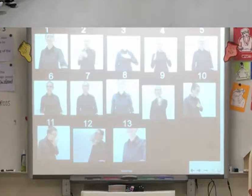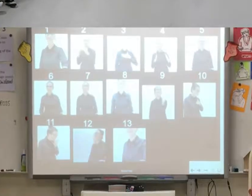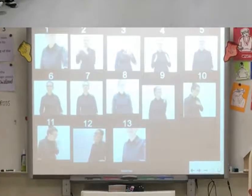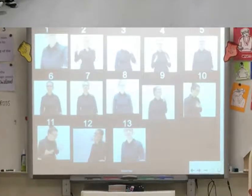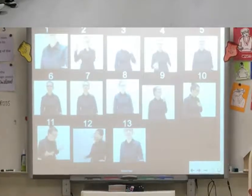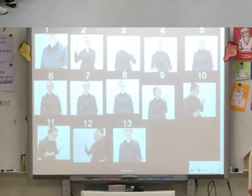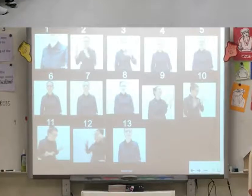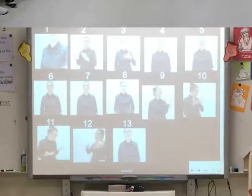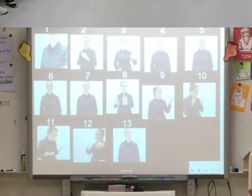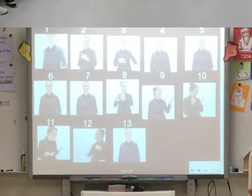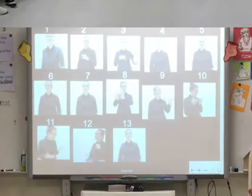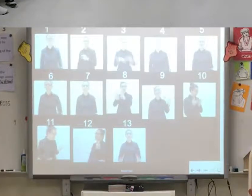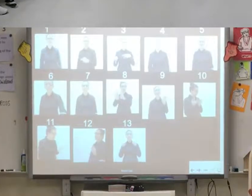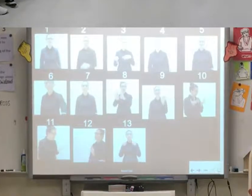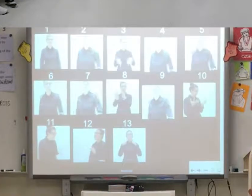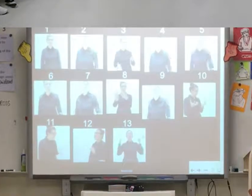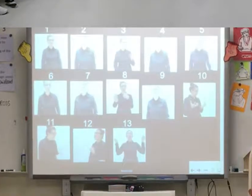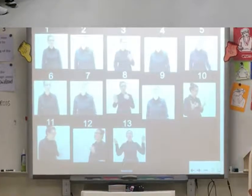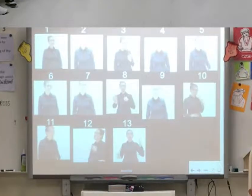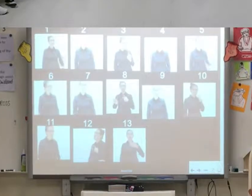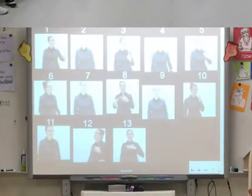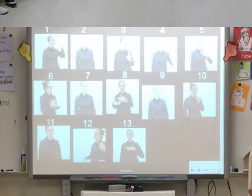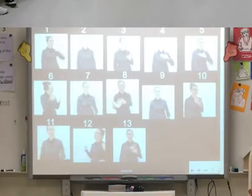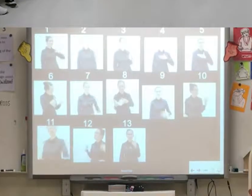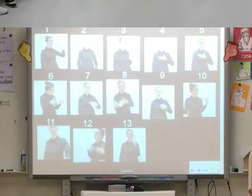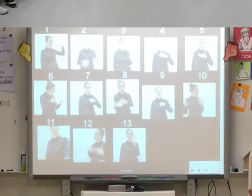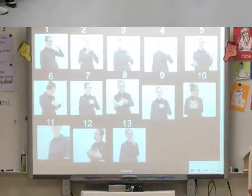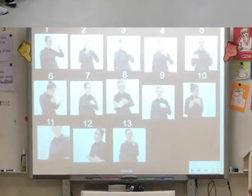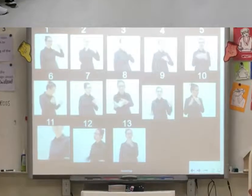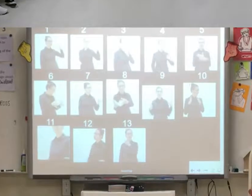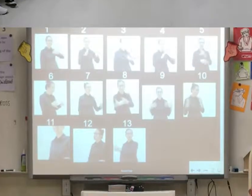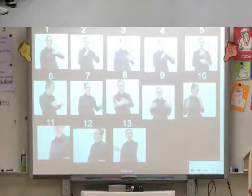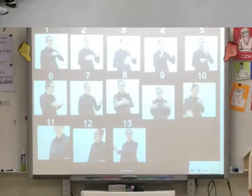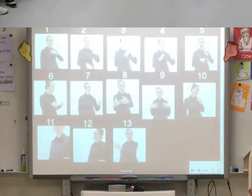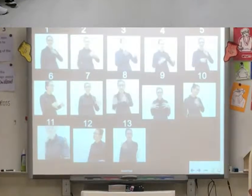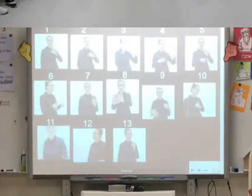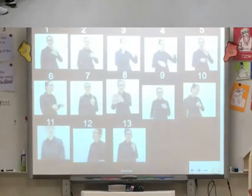needs to be where 10 is. yes, I was about to say, 13 should go to 10.